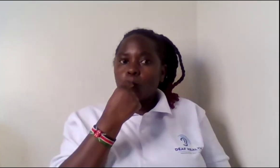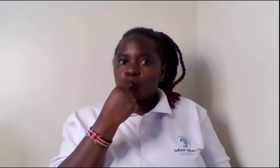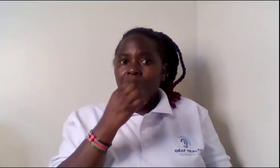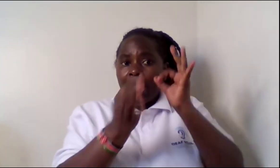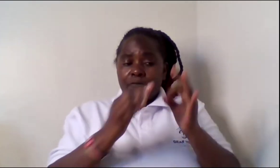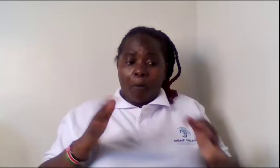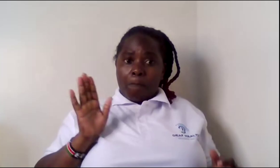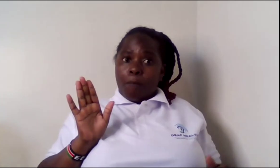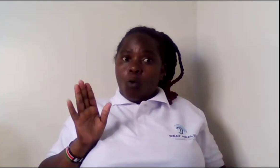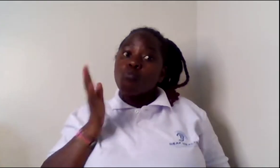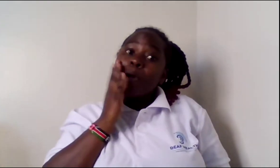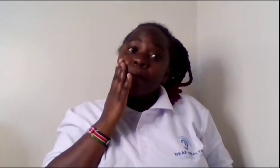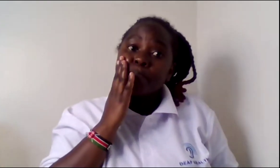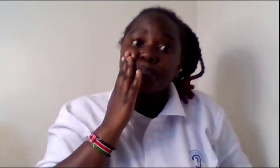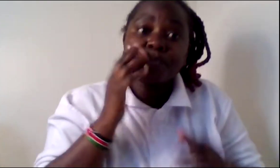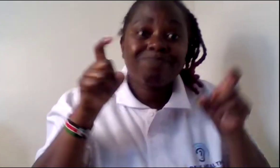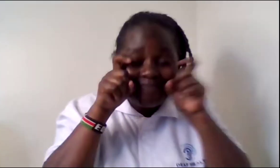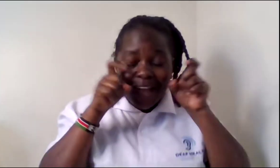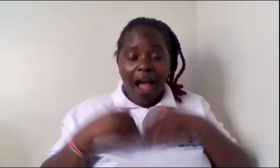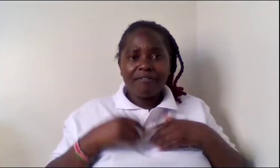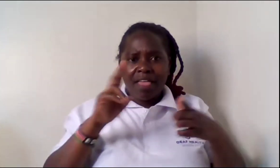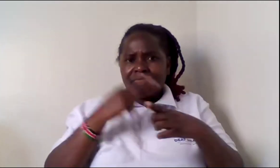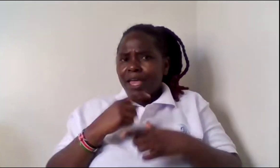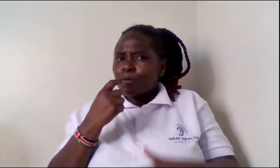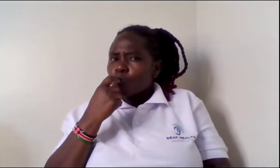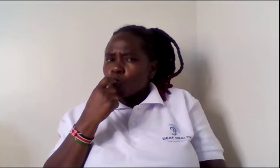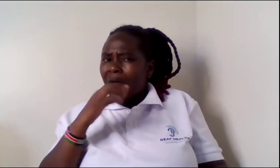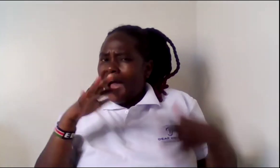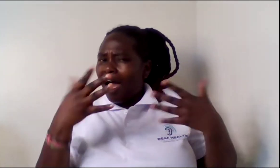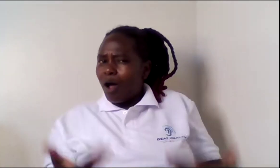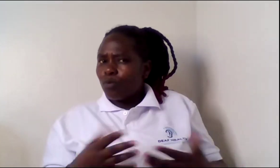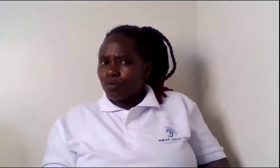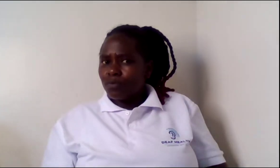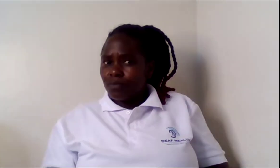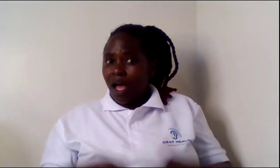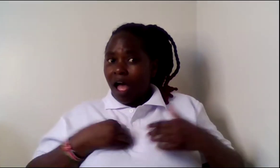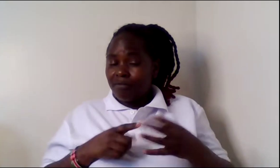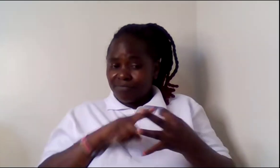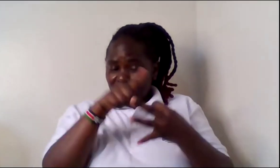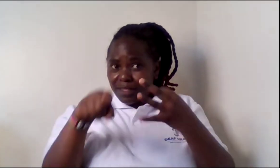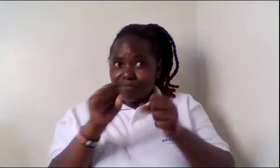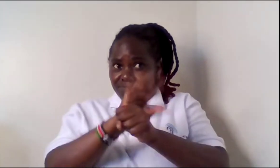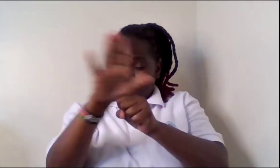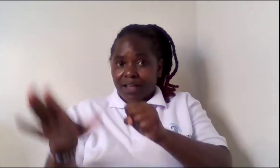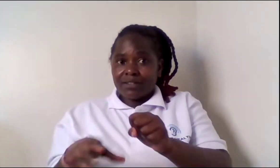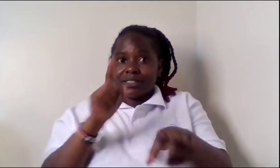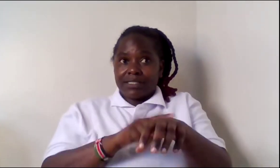So something interesting about HIV, I told you there are 3 ways it's spread in pregnancy. It can either be